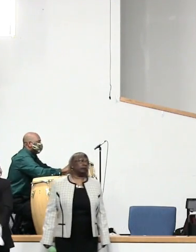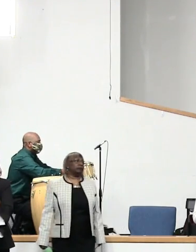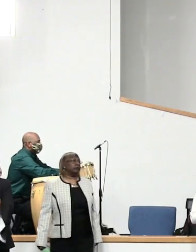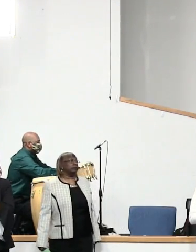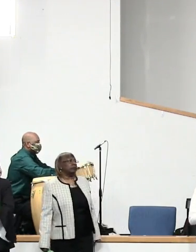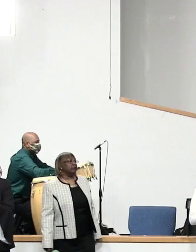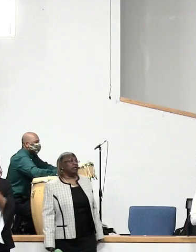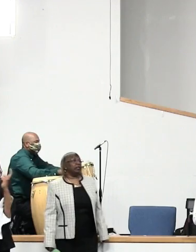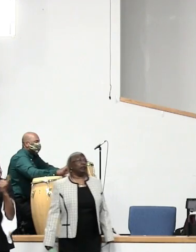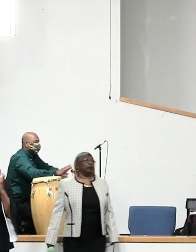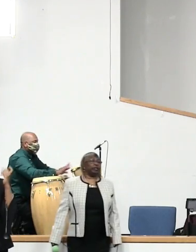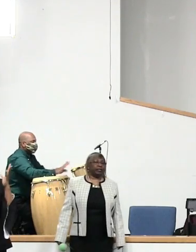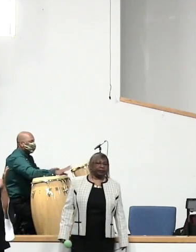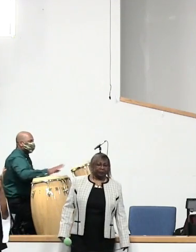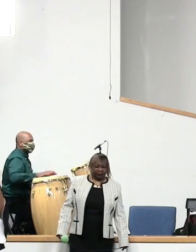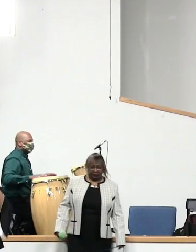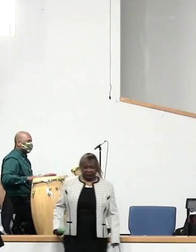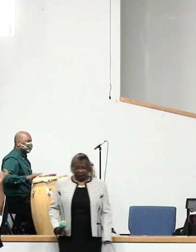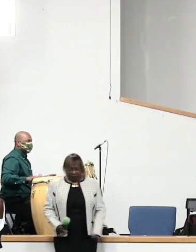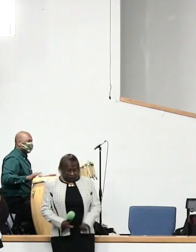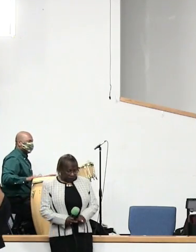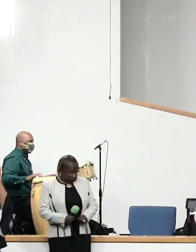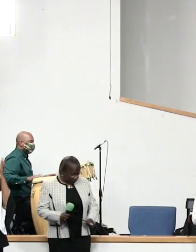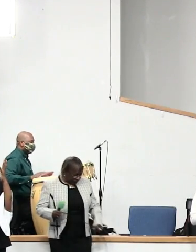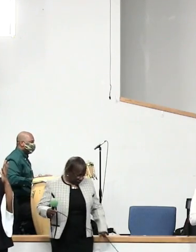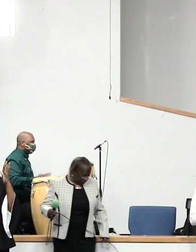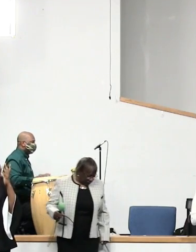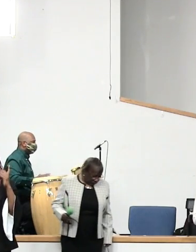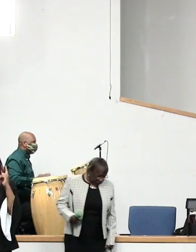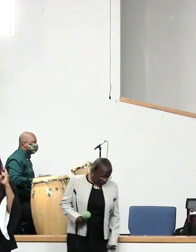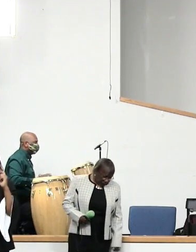friend. Hallelujah. Hallelujah.